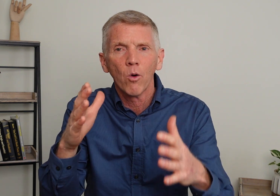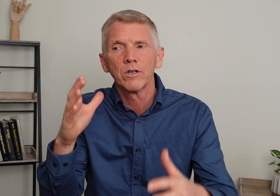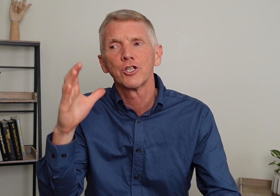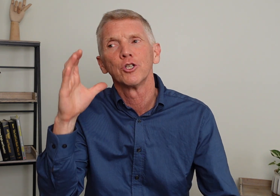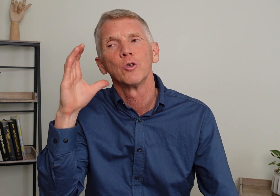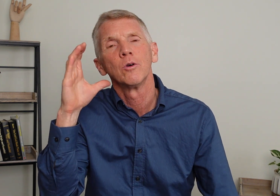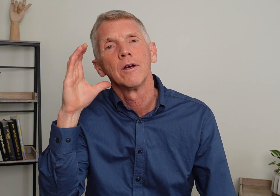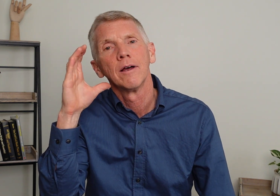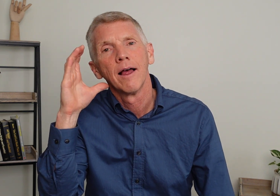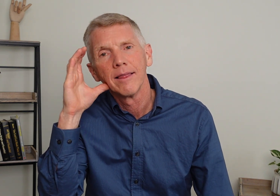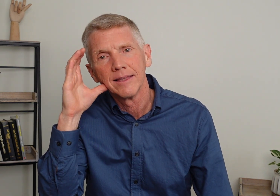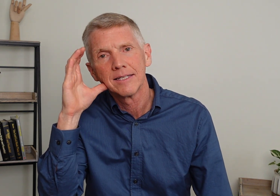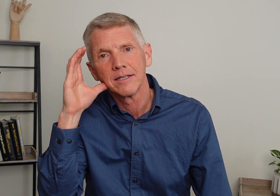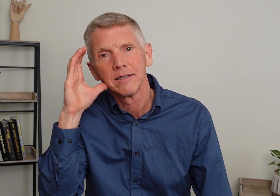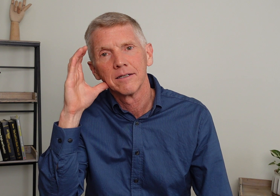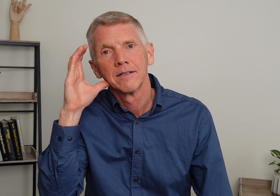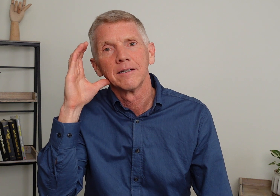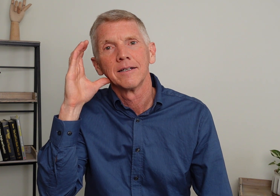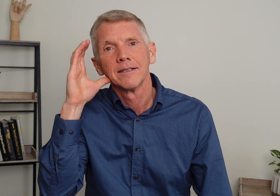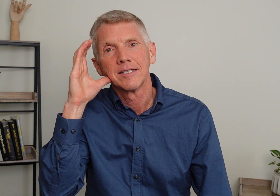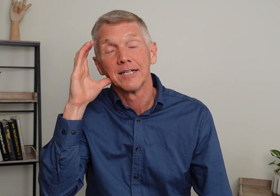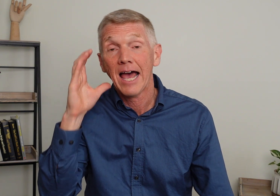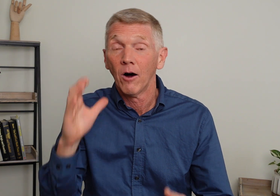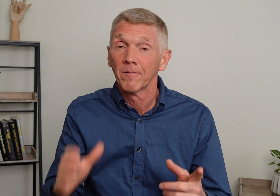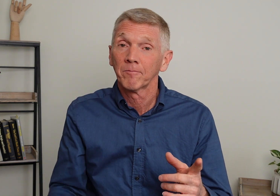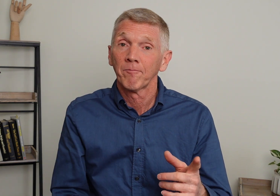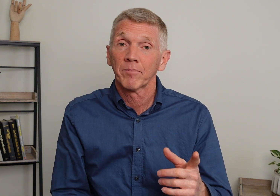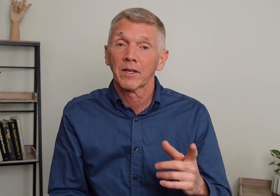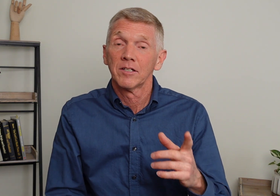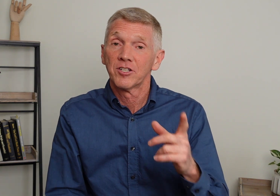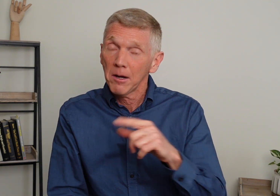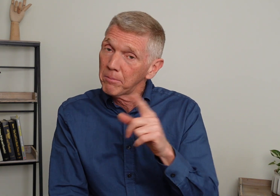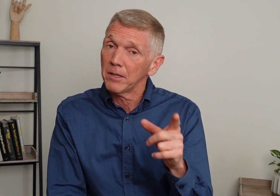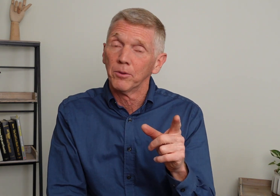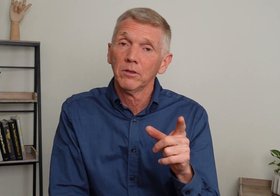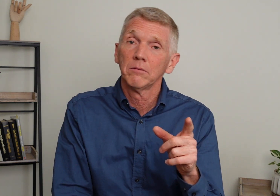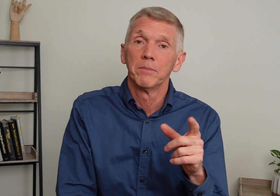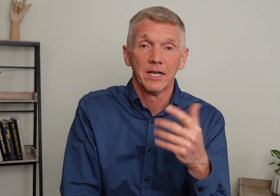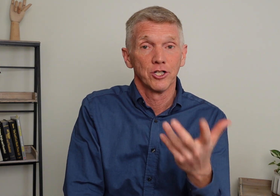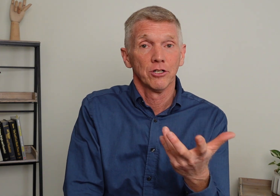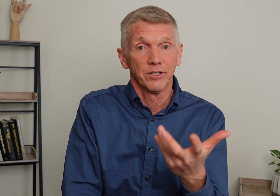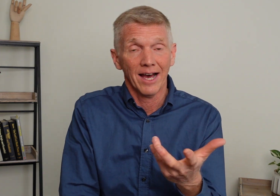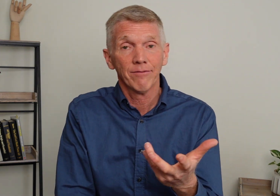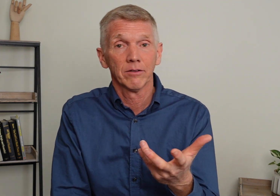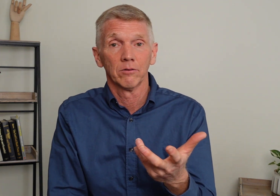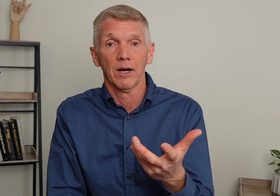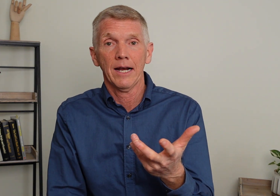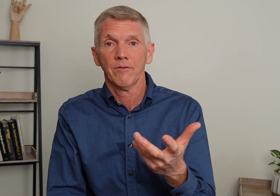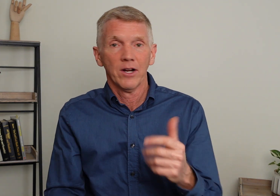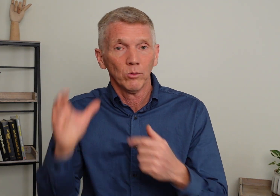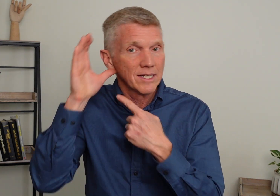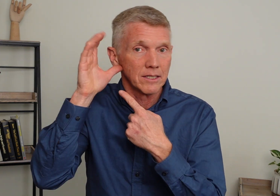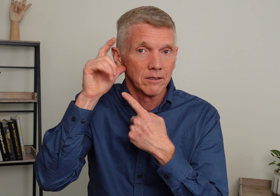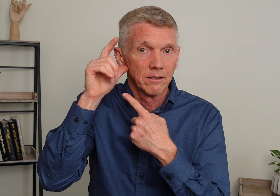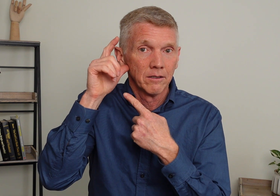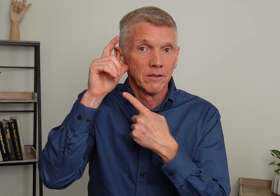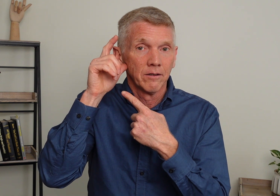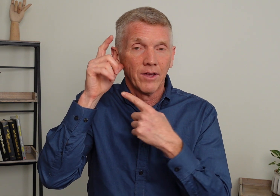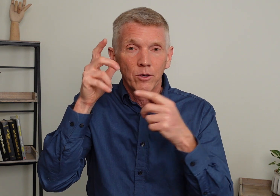focused, you listened. Listen. Now, some people, because you're deaf, right, they don't listen. They do